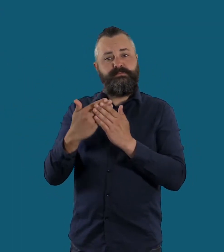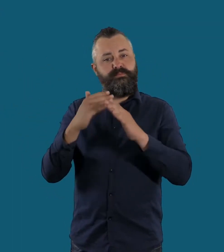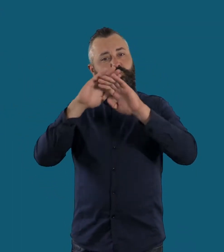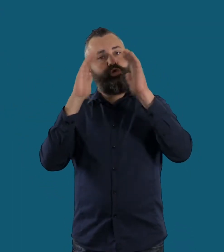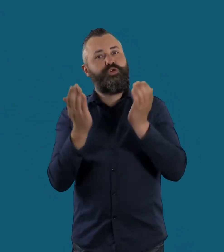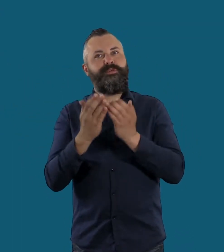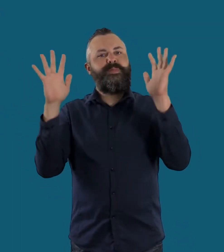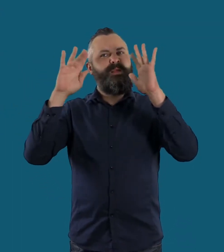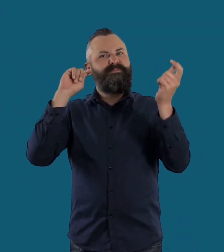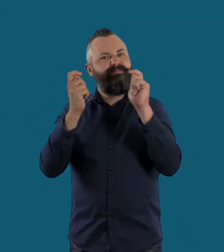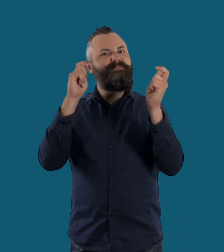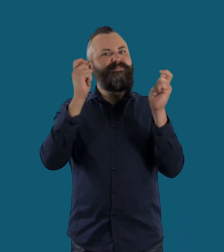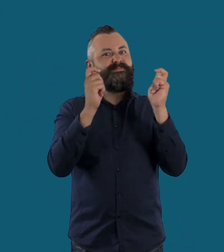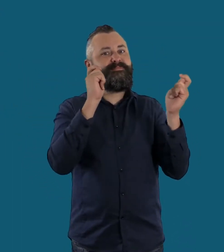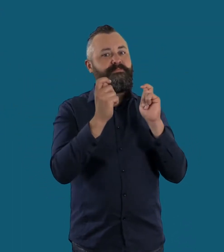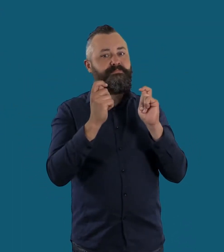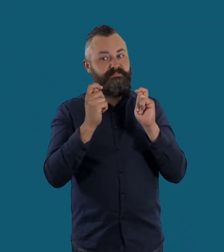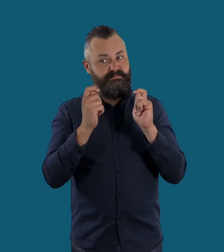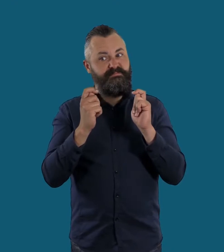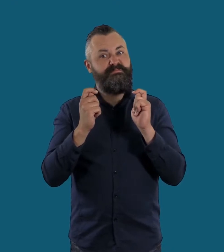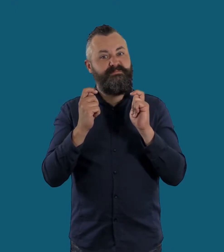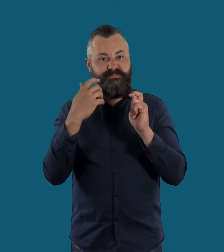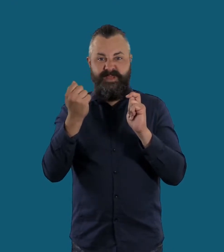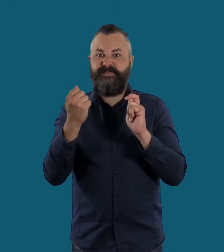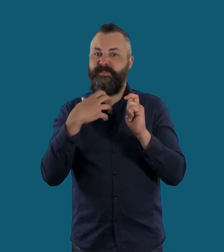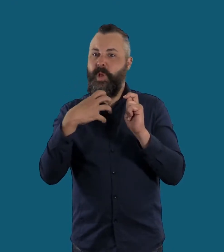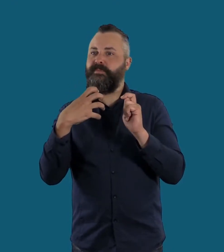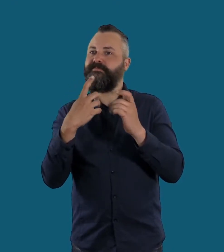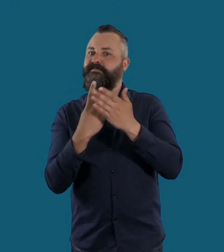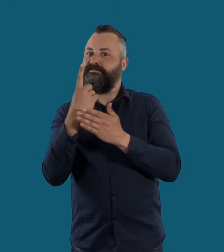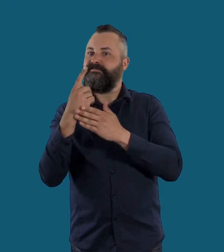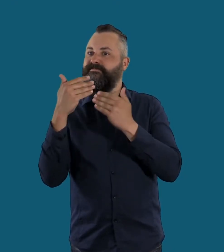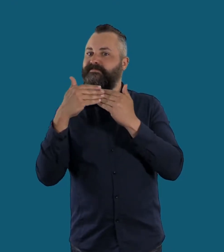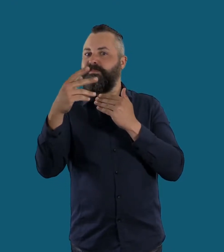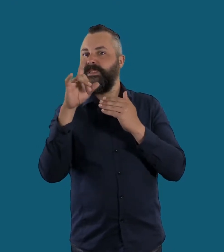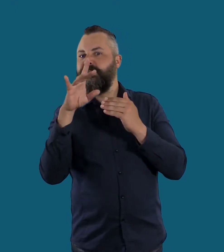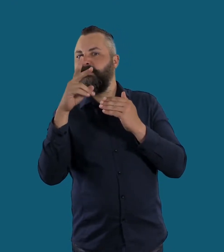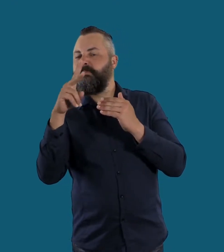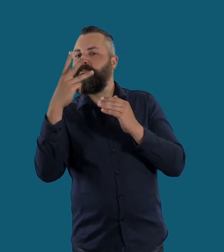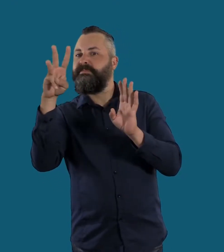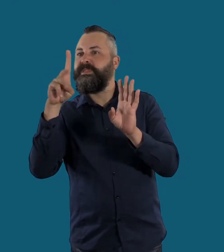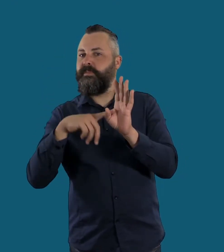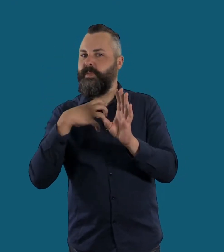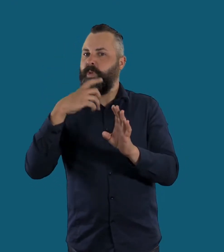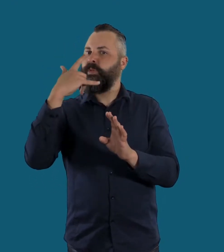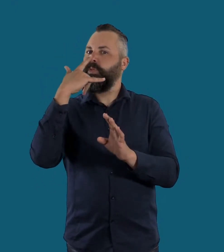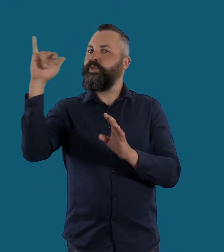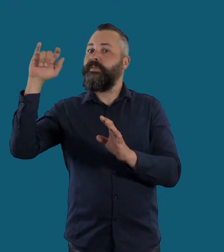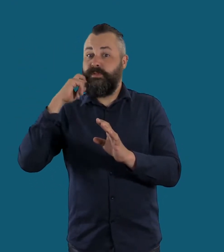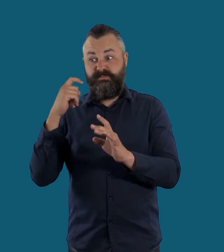Climate change is expected to increase the frequency and severity of bushfires in coming decades and may already be responsible for increased